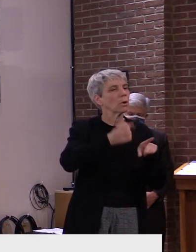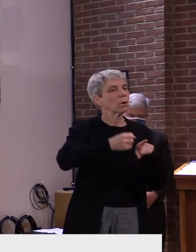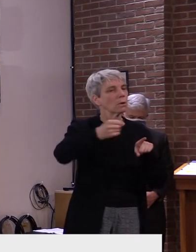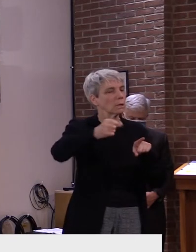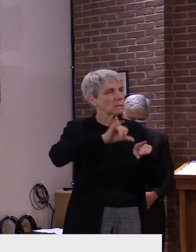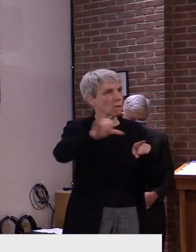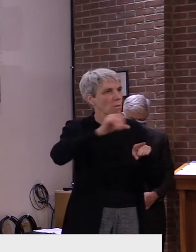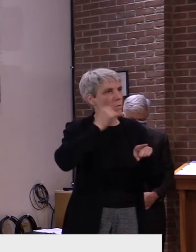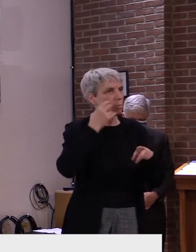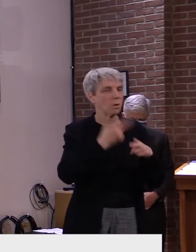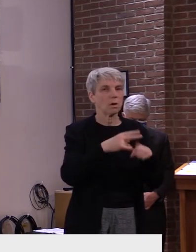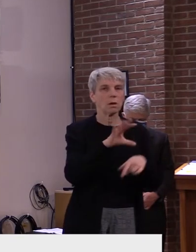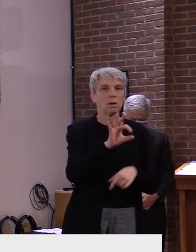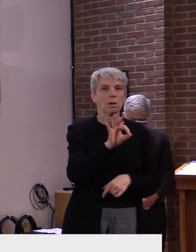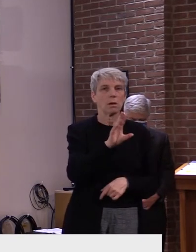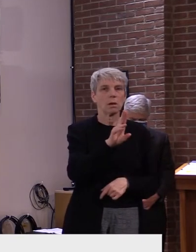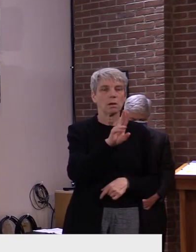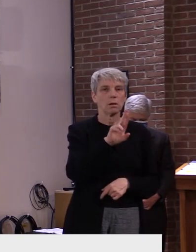that.